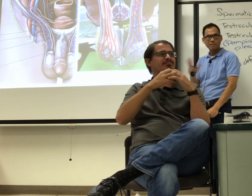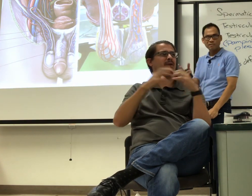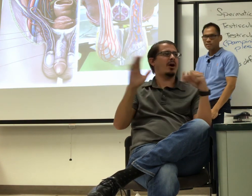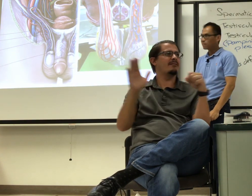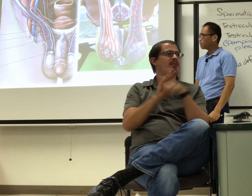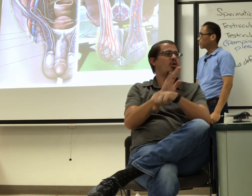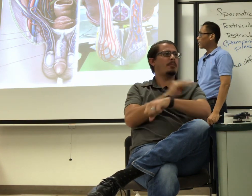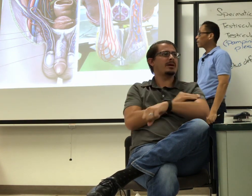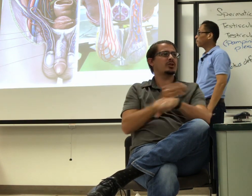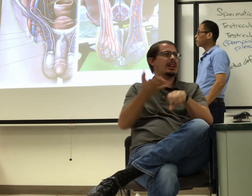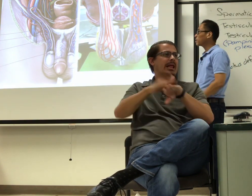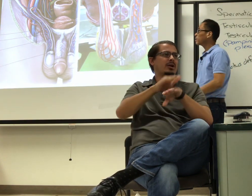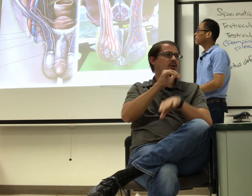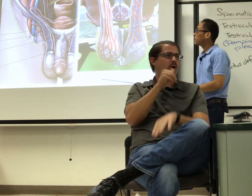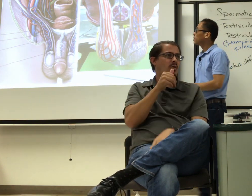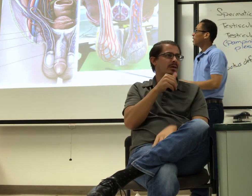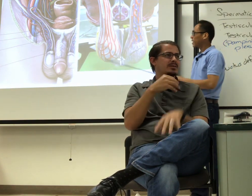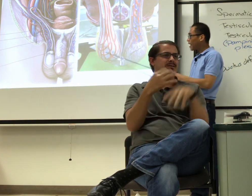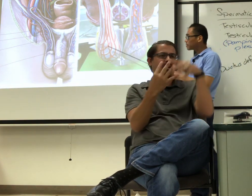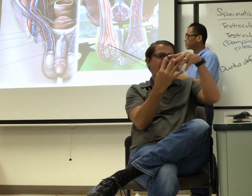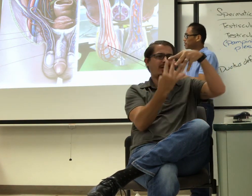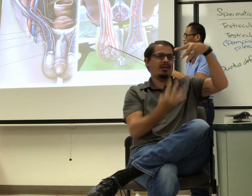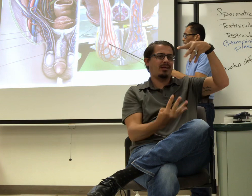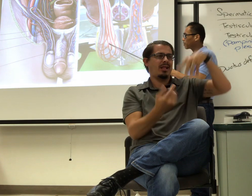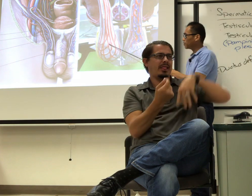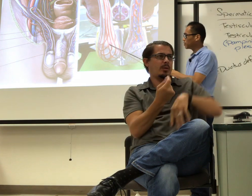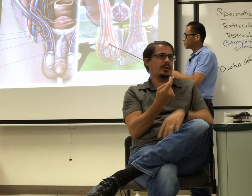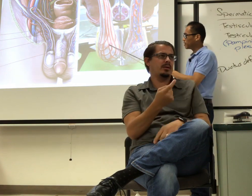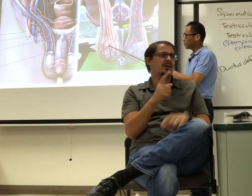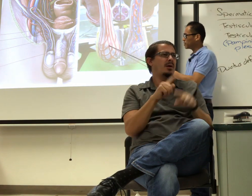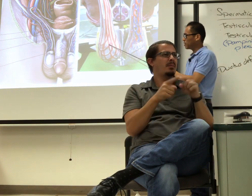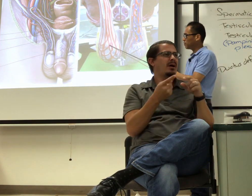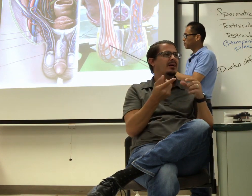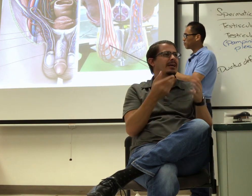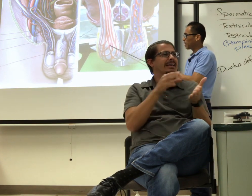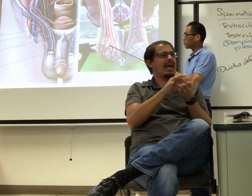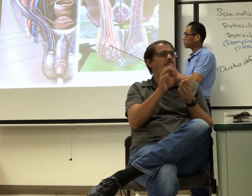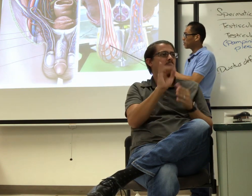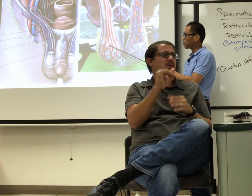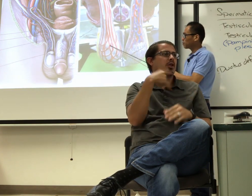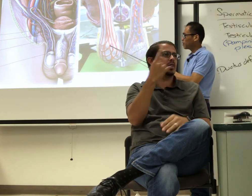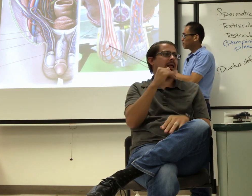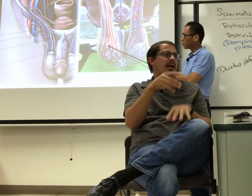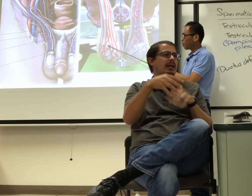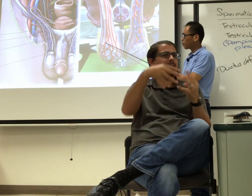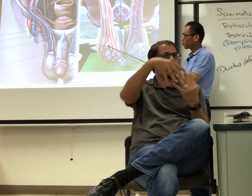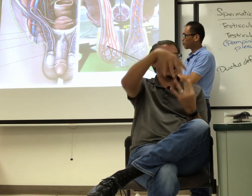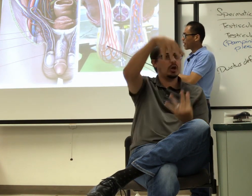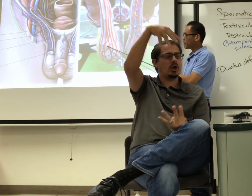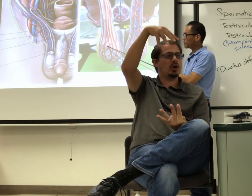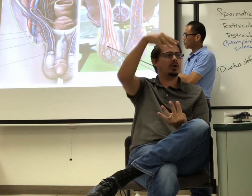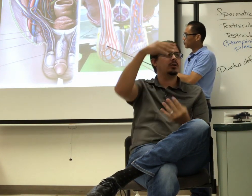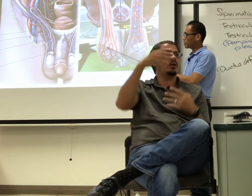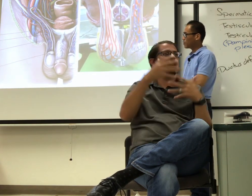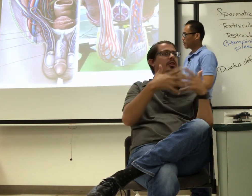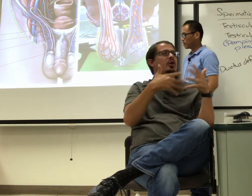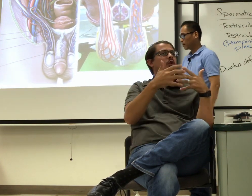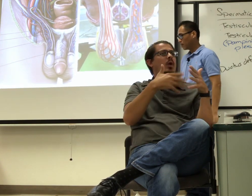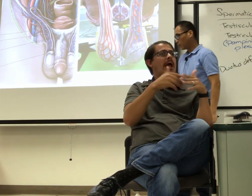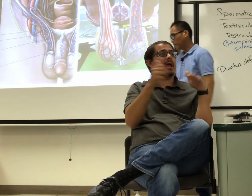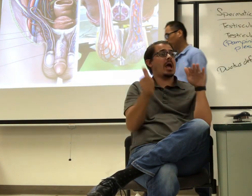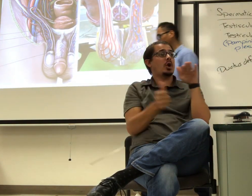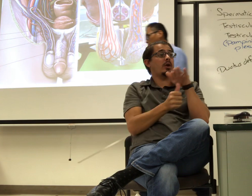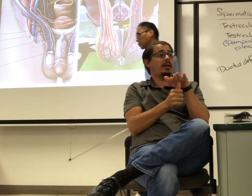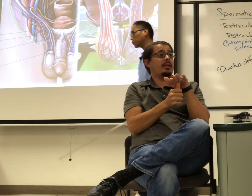layer. Okay, but it counts as a layer, and you can see them as individual fibers here. So all the gray that's underneath